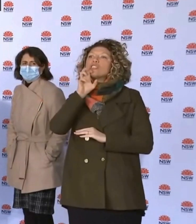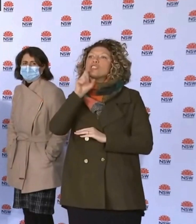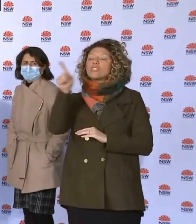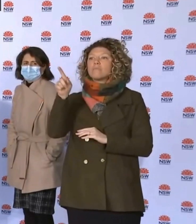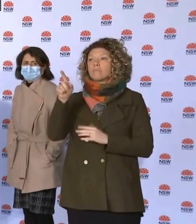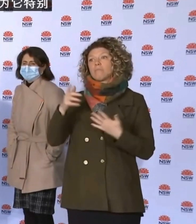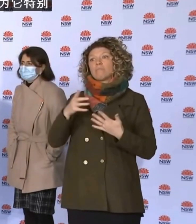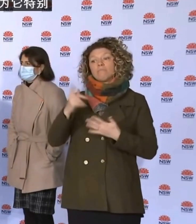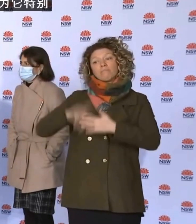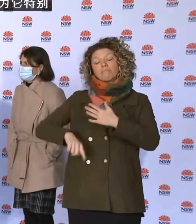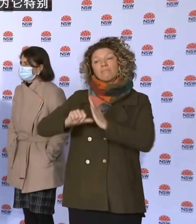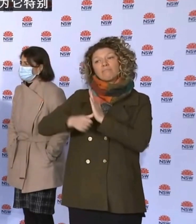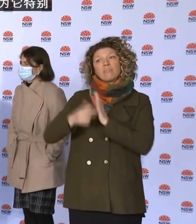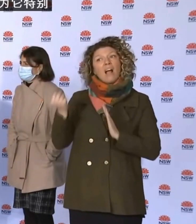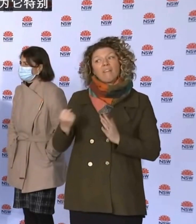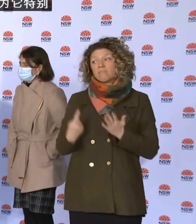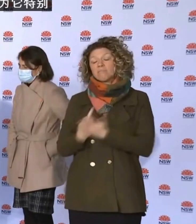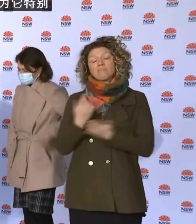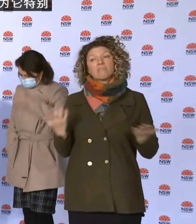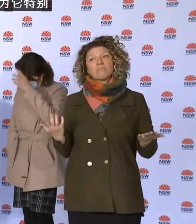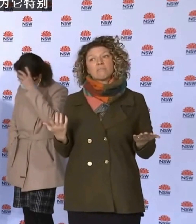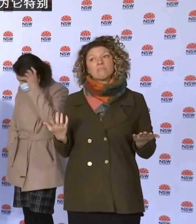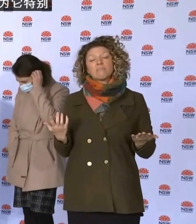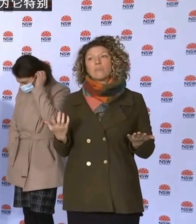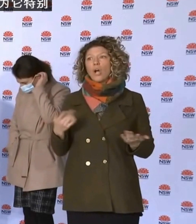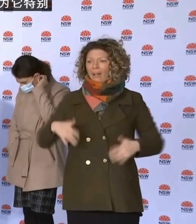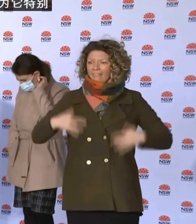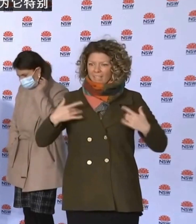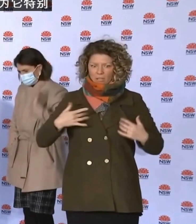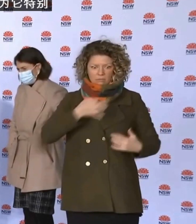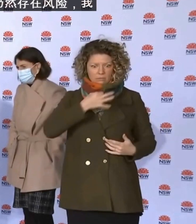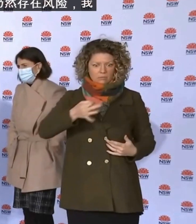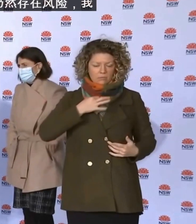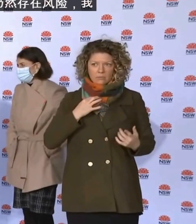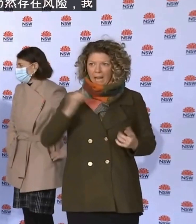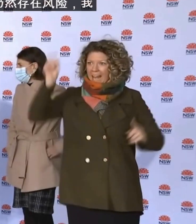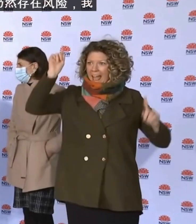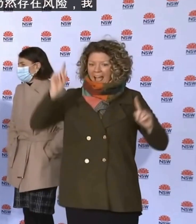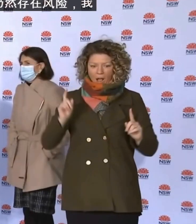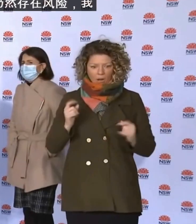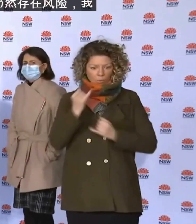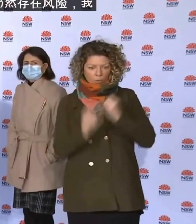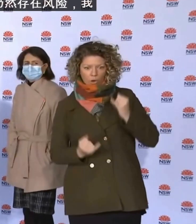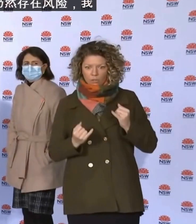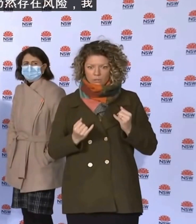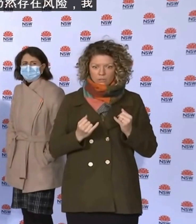potential. It's not an immediate danger as it is in particularly parts of Sydney at the